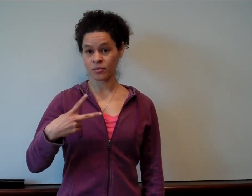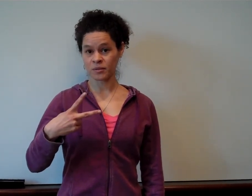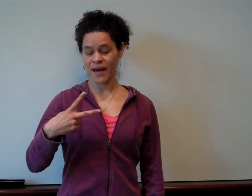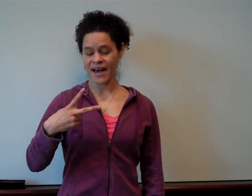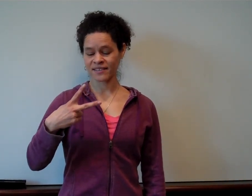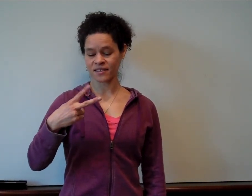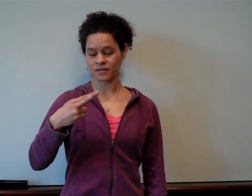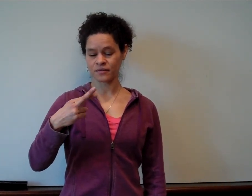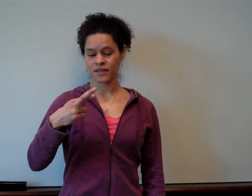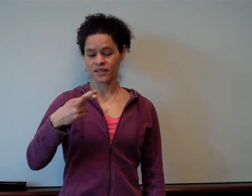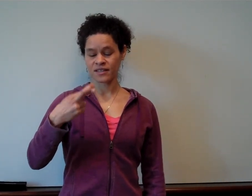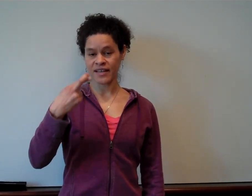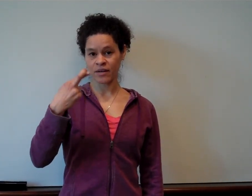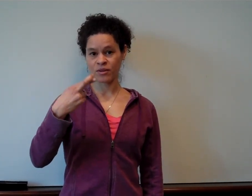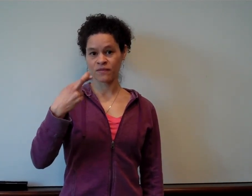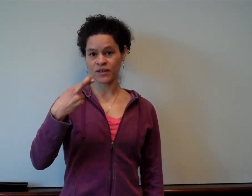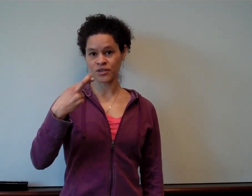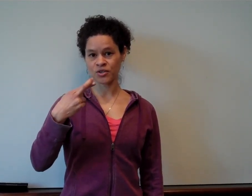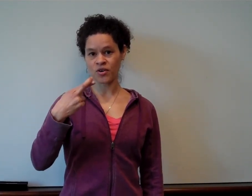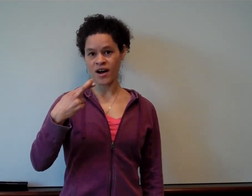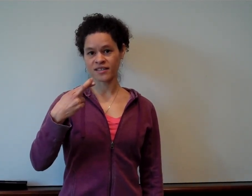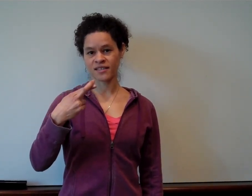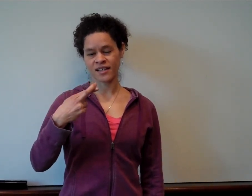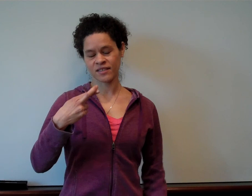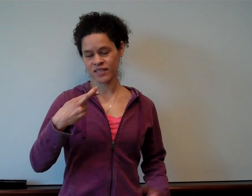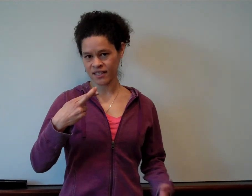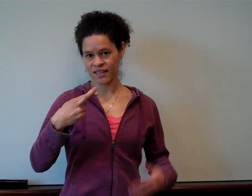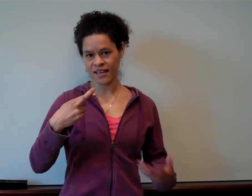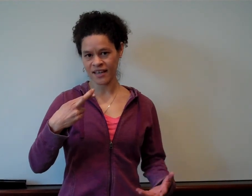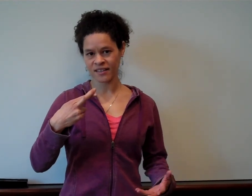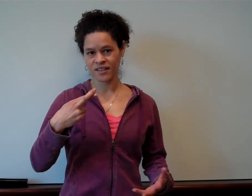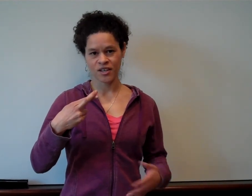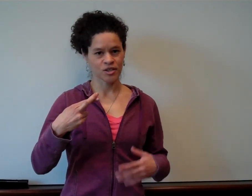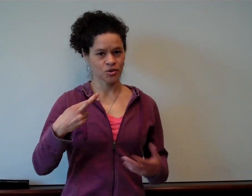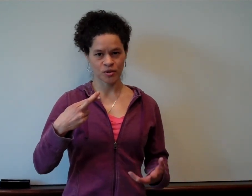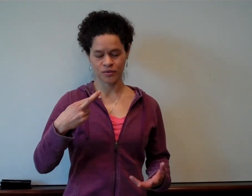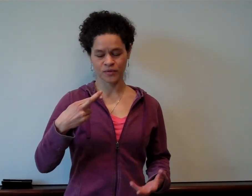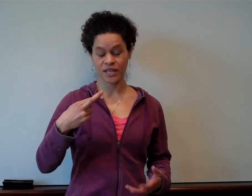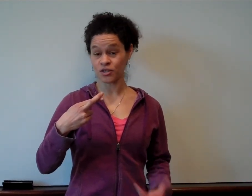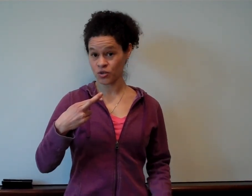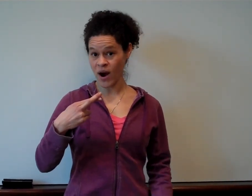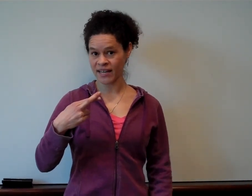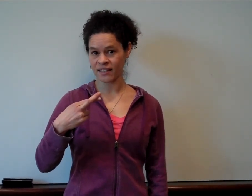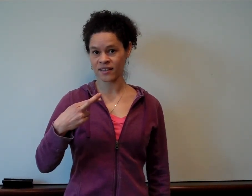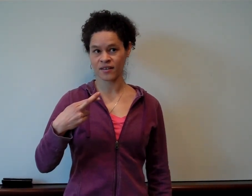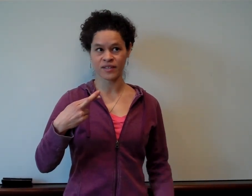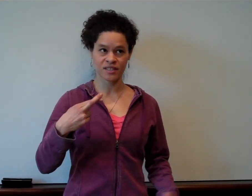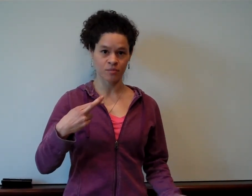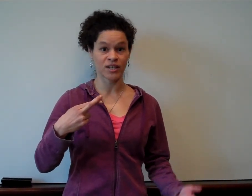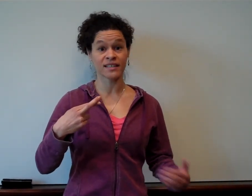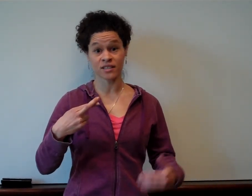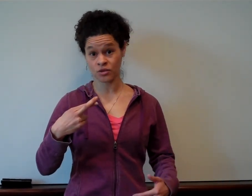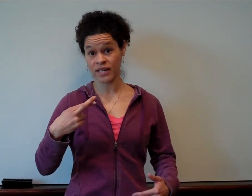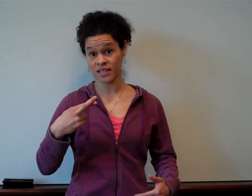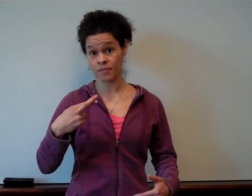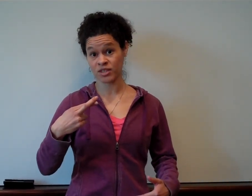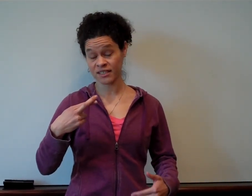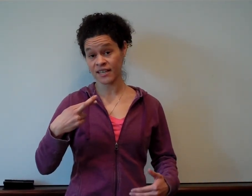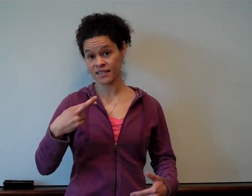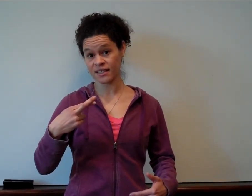is passive, sign it with fingers crossed, as if to indicate a sort of intertwining of the subject and direct object idea in